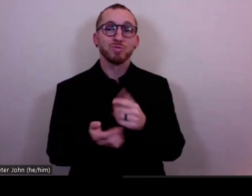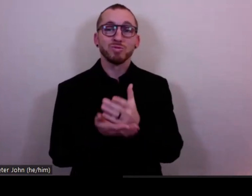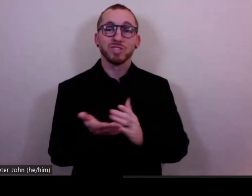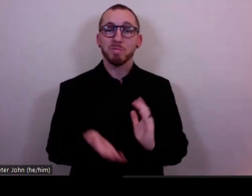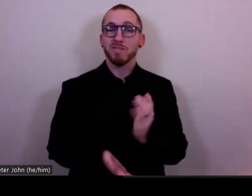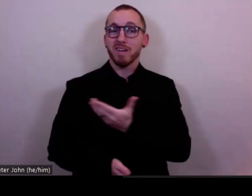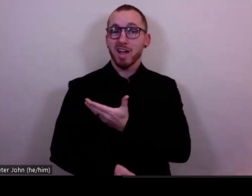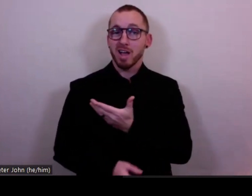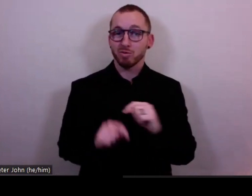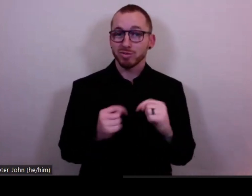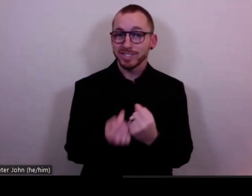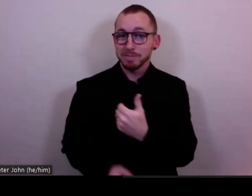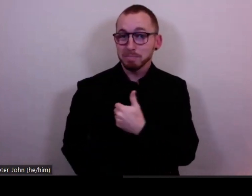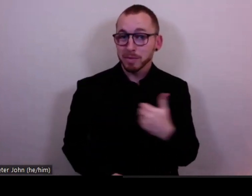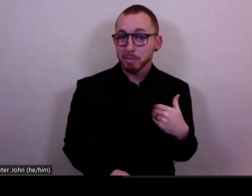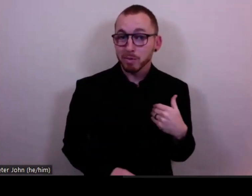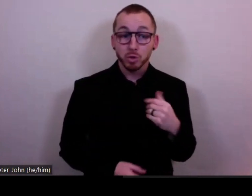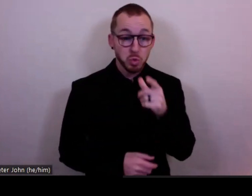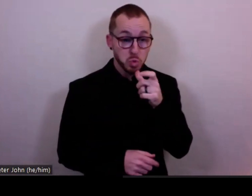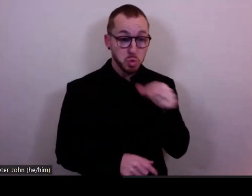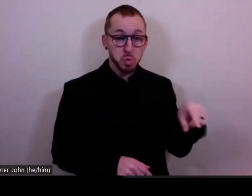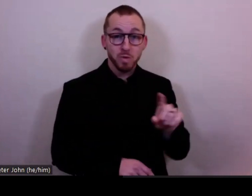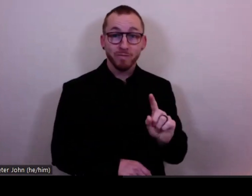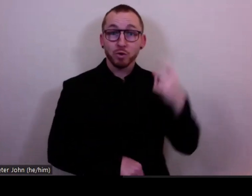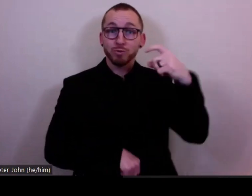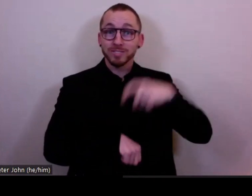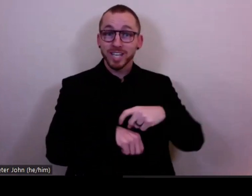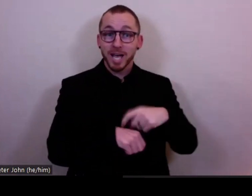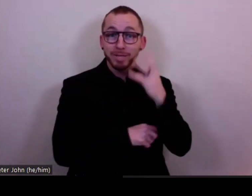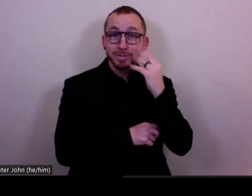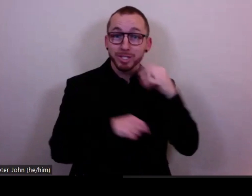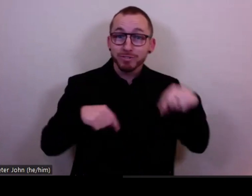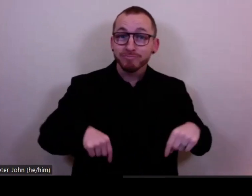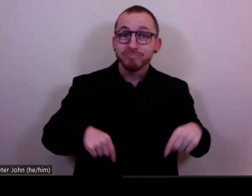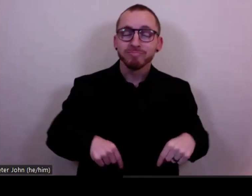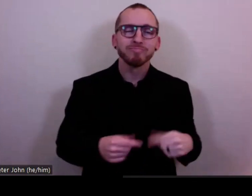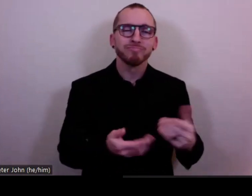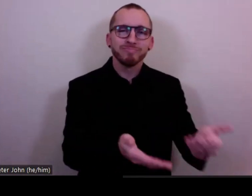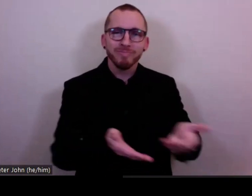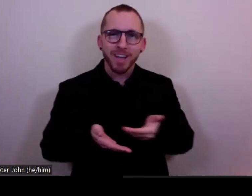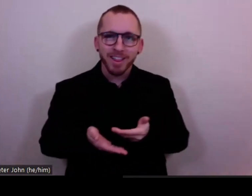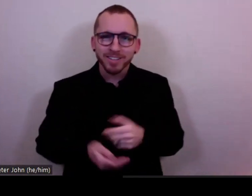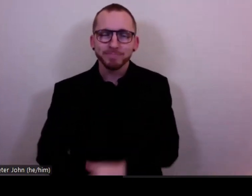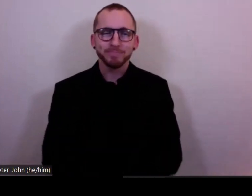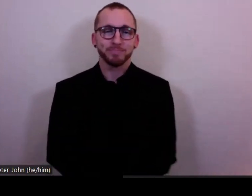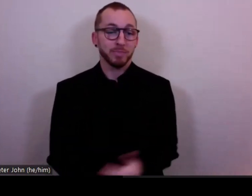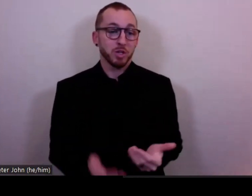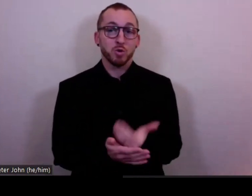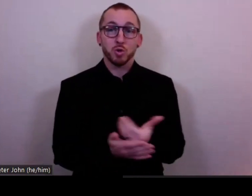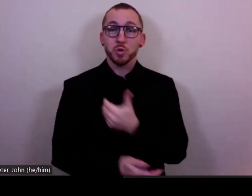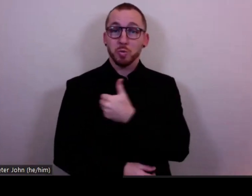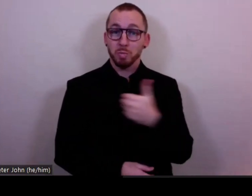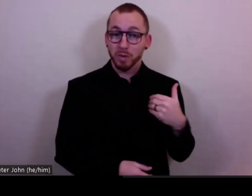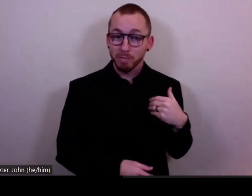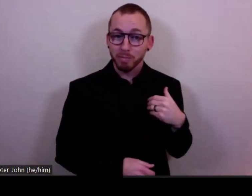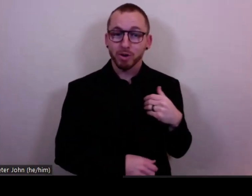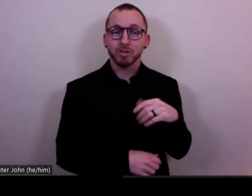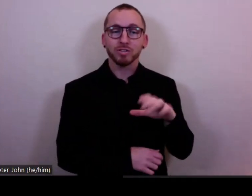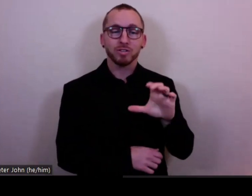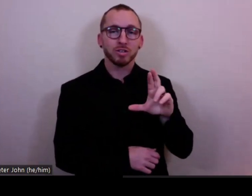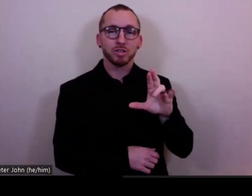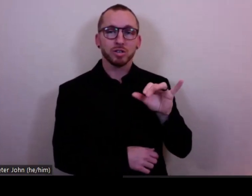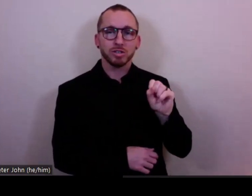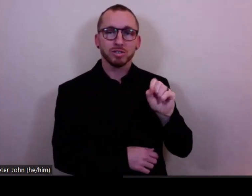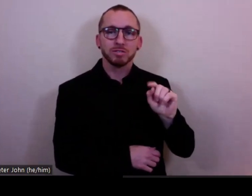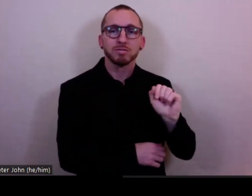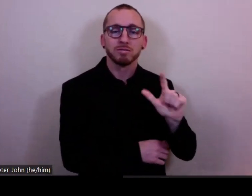that this is their first across the lifespan. But one of our newest team members, Crystal Toribio, is